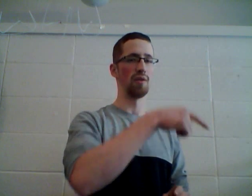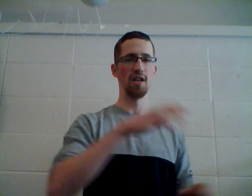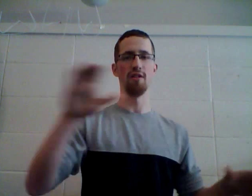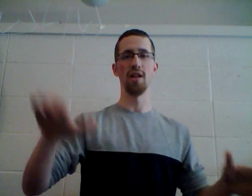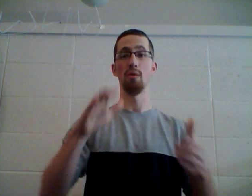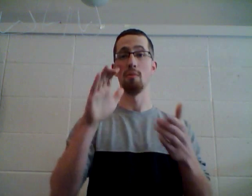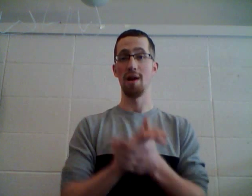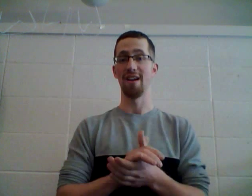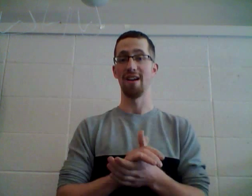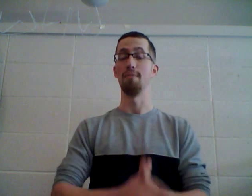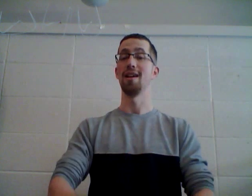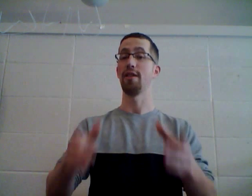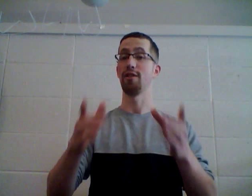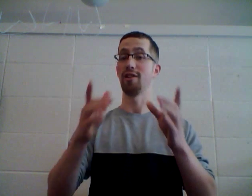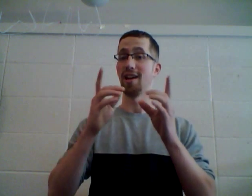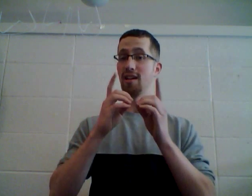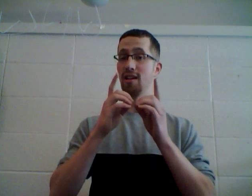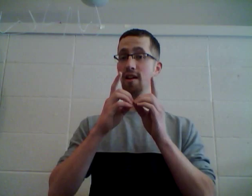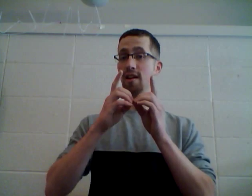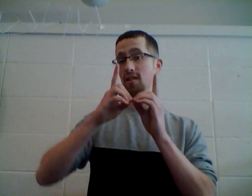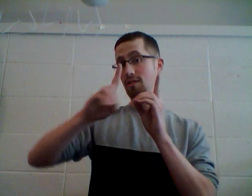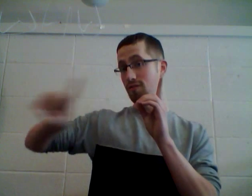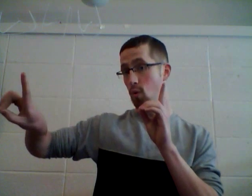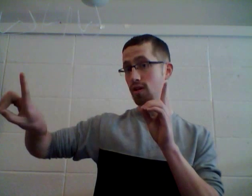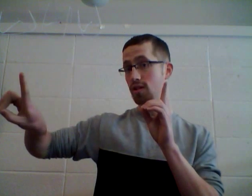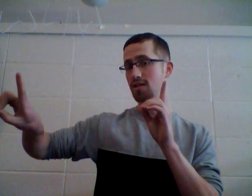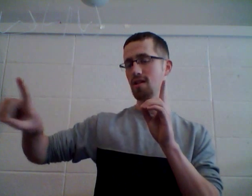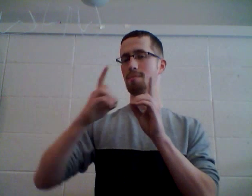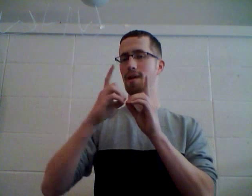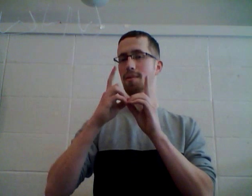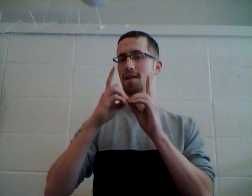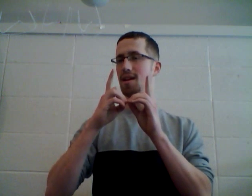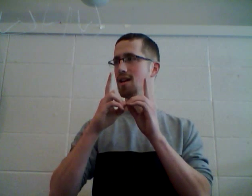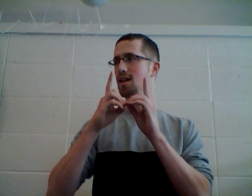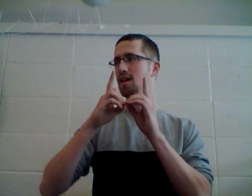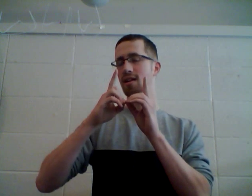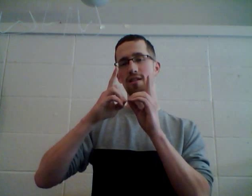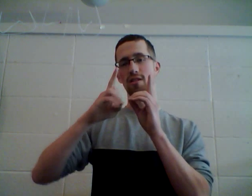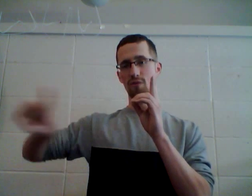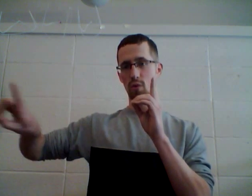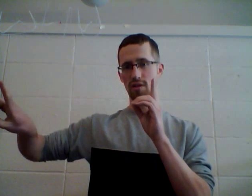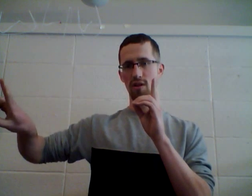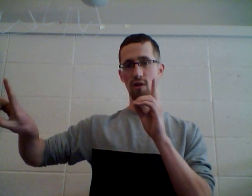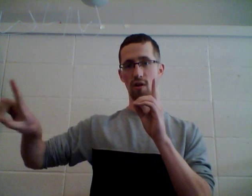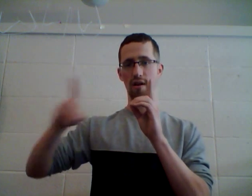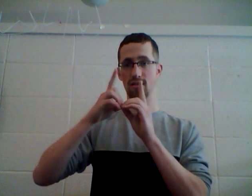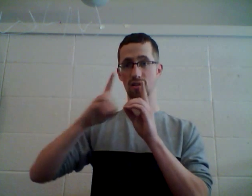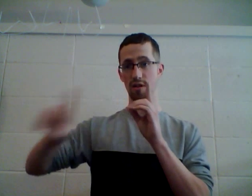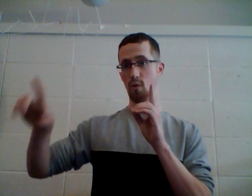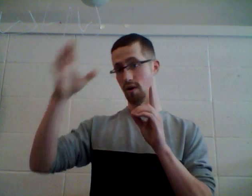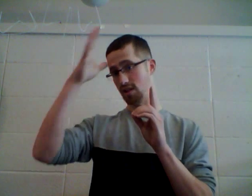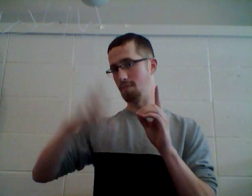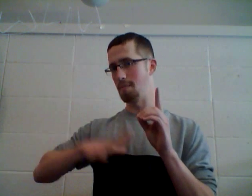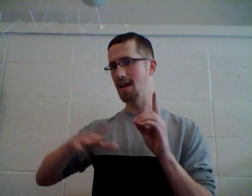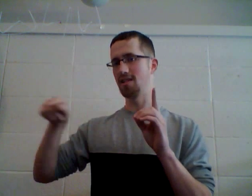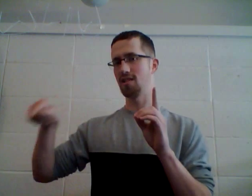over here and they were married, but now they're getting divorced. Maybe he is divorcing her. Divorce. If the man is